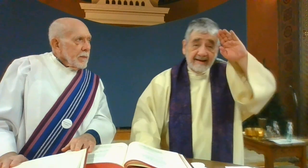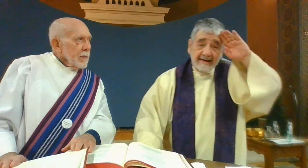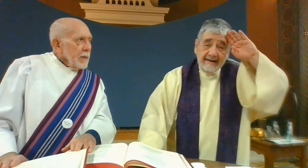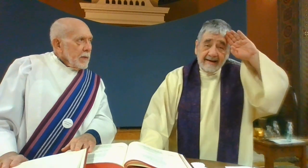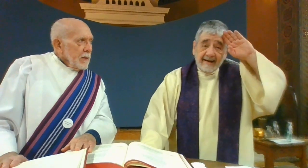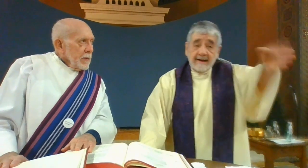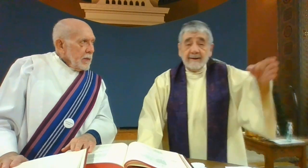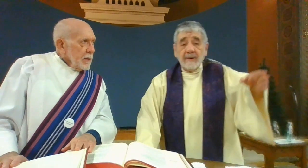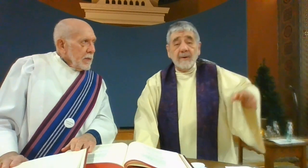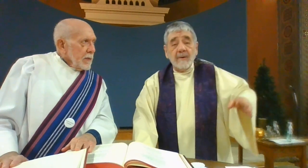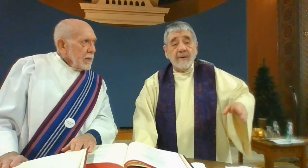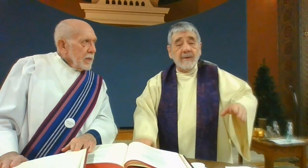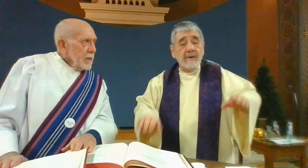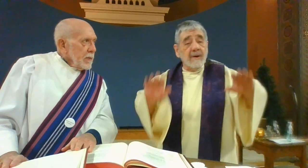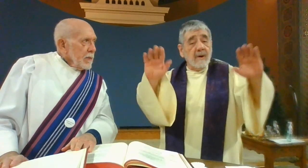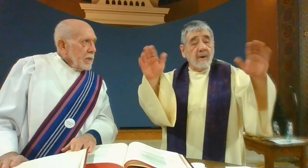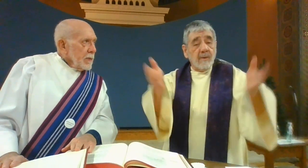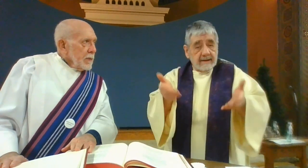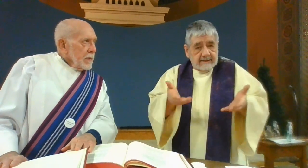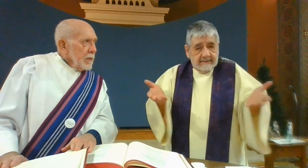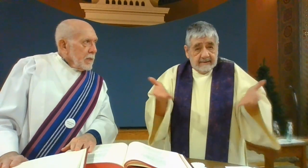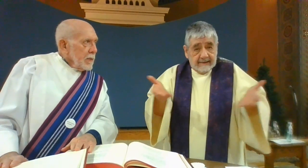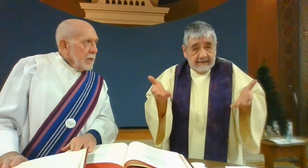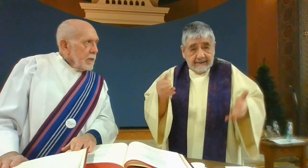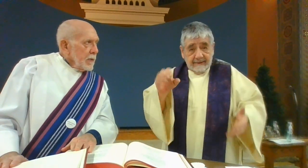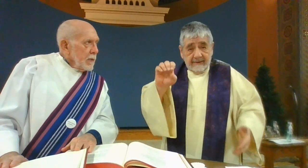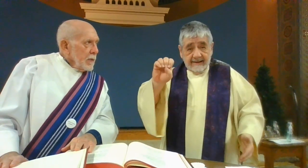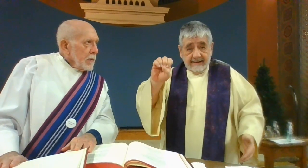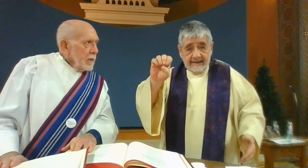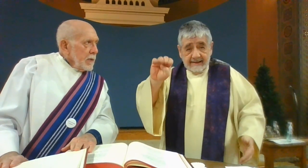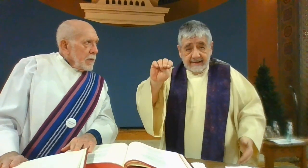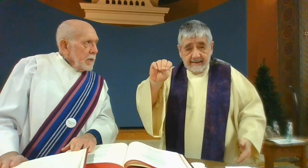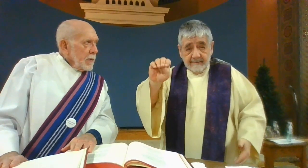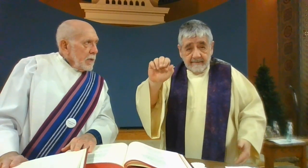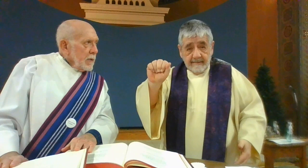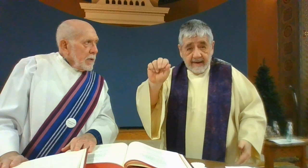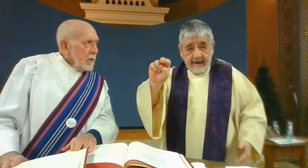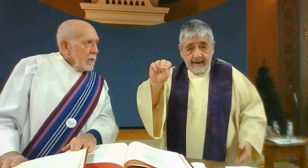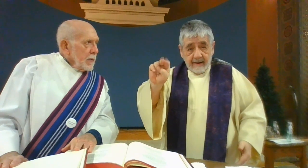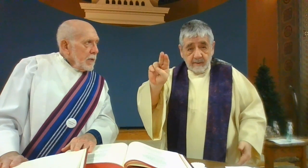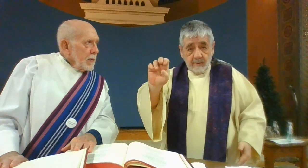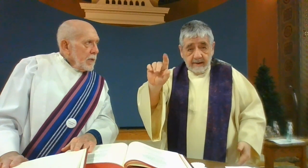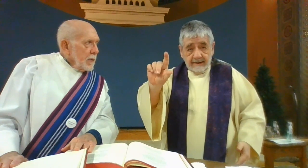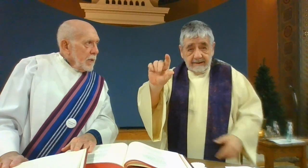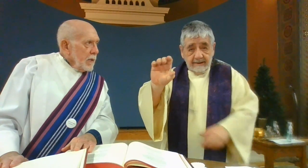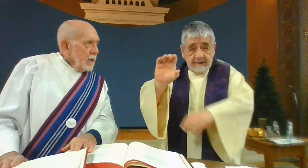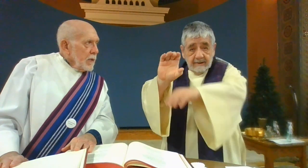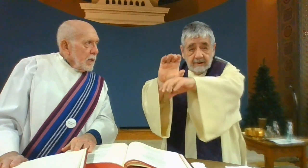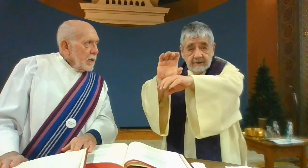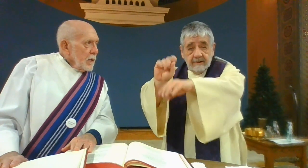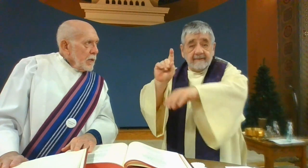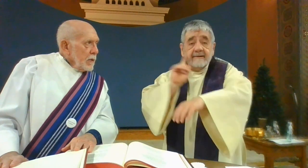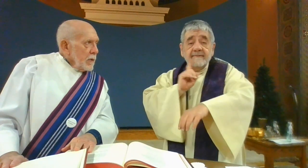Hello and welcome to Emanuel Church of the Deaf